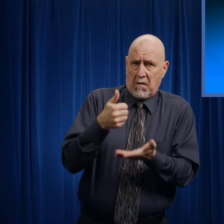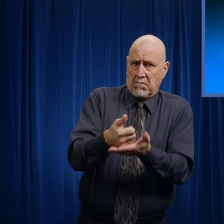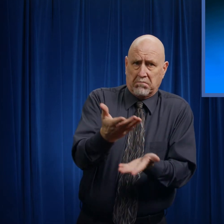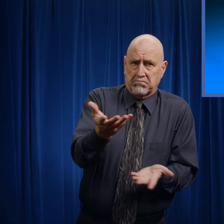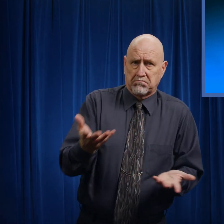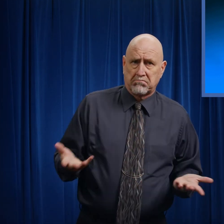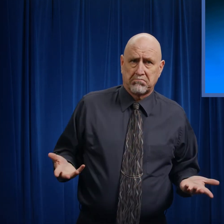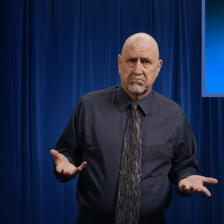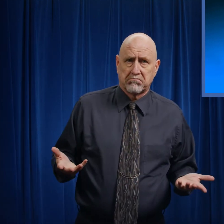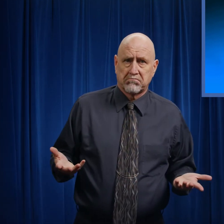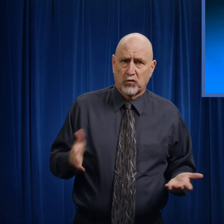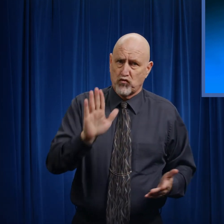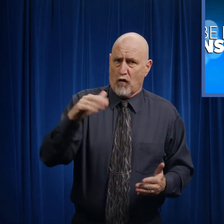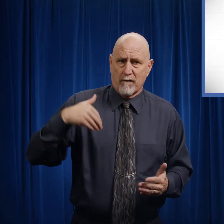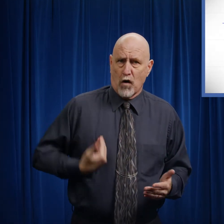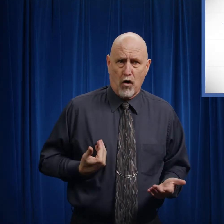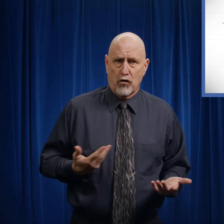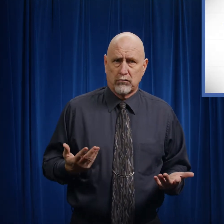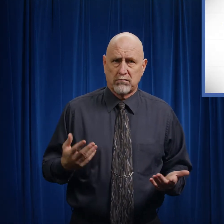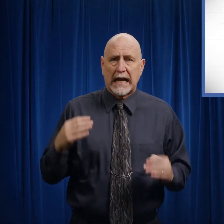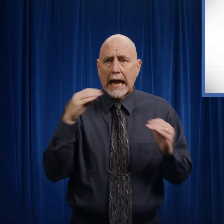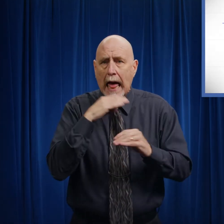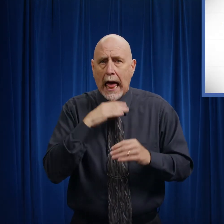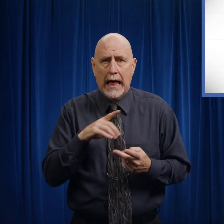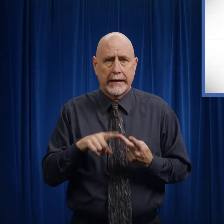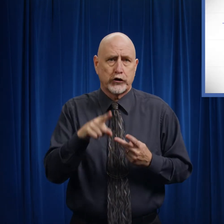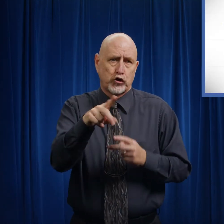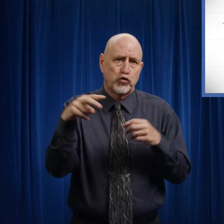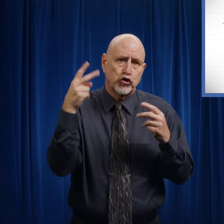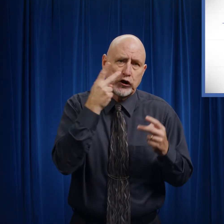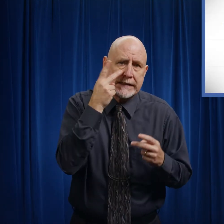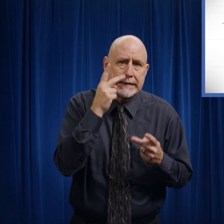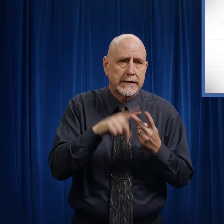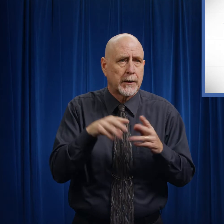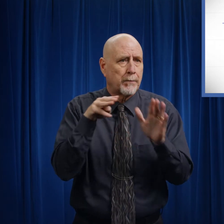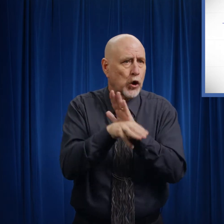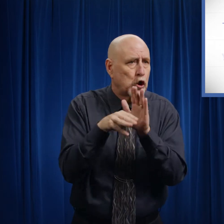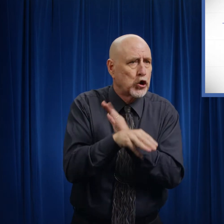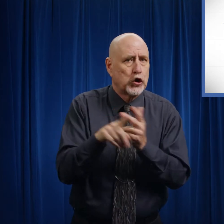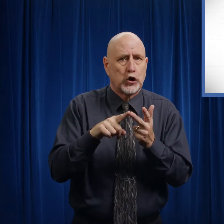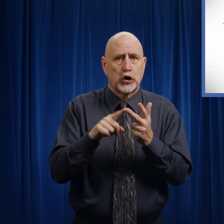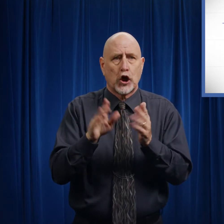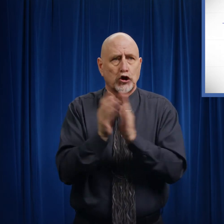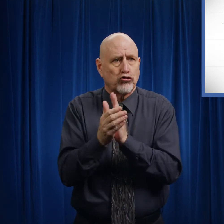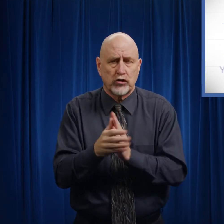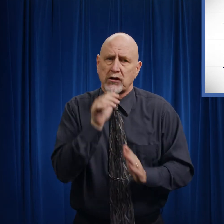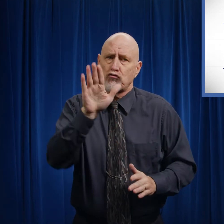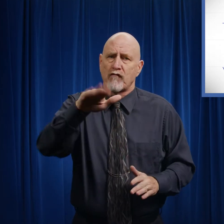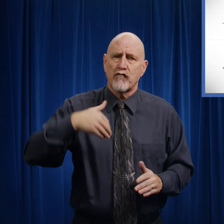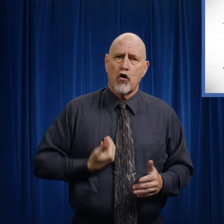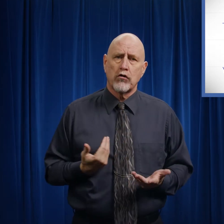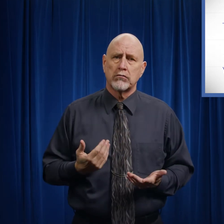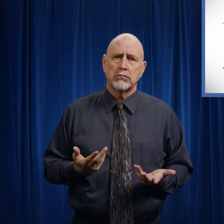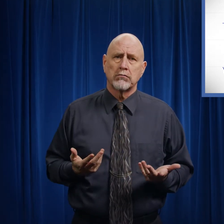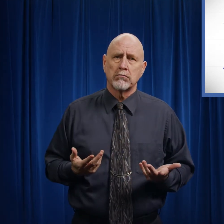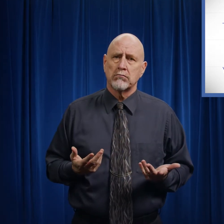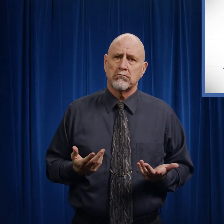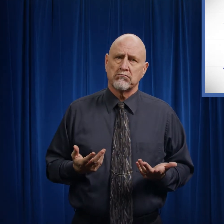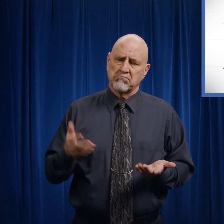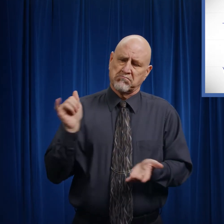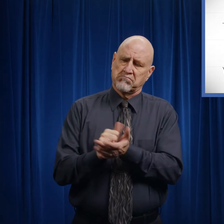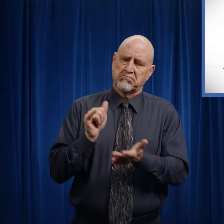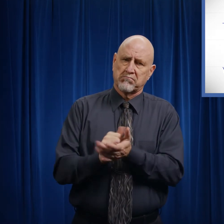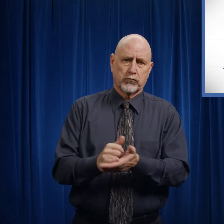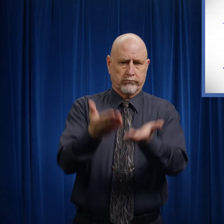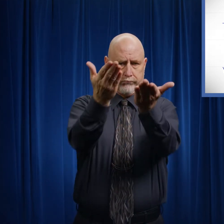be held responsible for. It's not your fault that you lied, that you cheated, that you murdered, that you committed adultery with someone else's